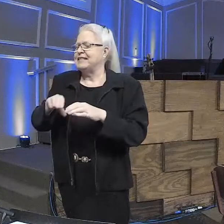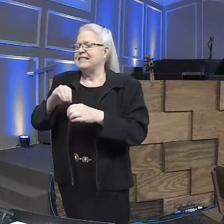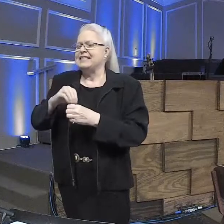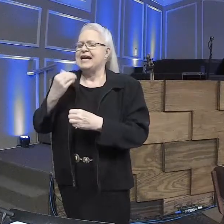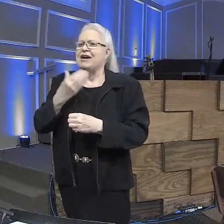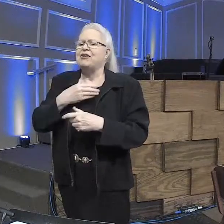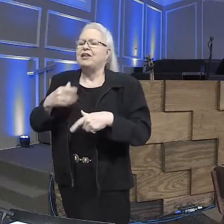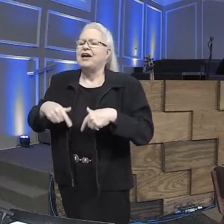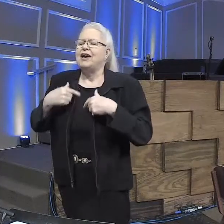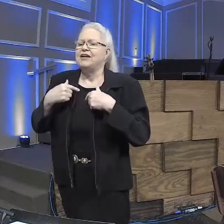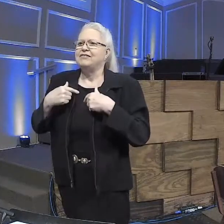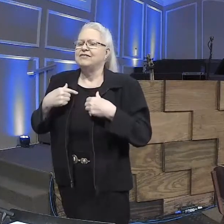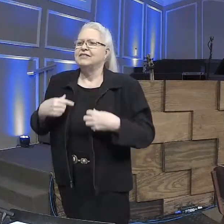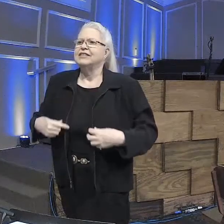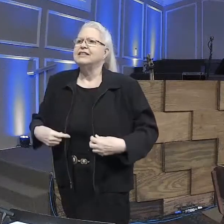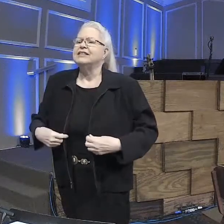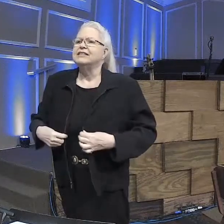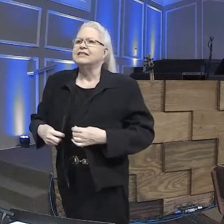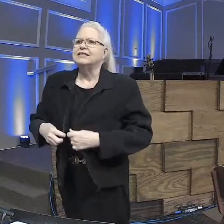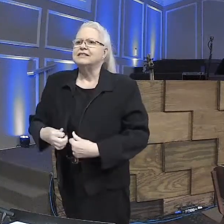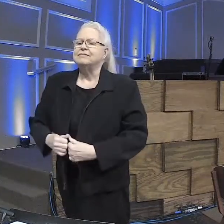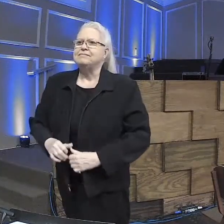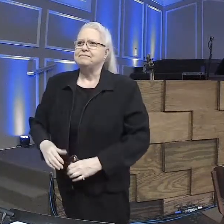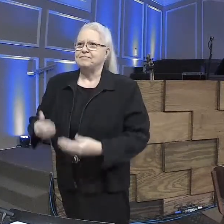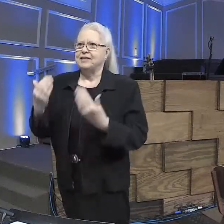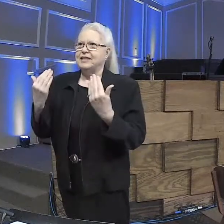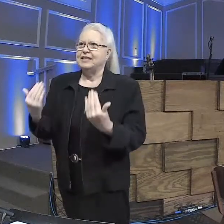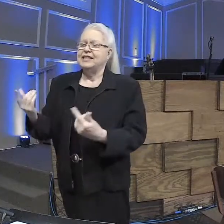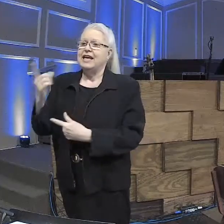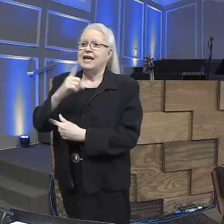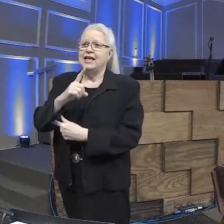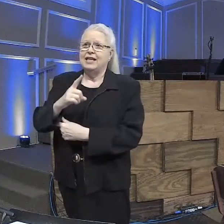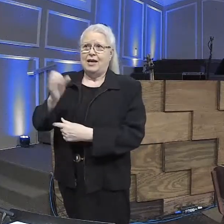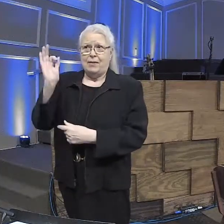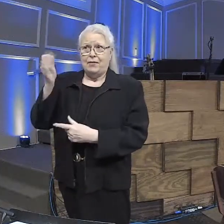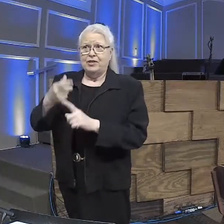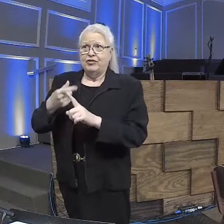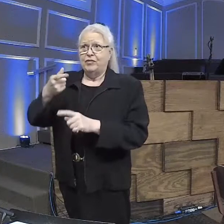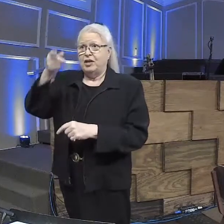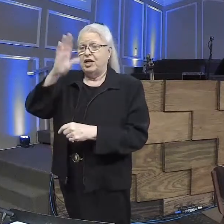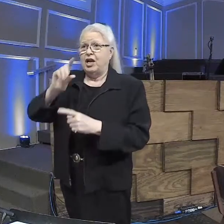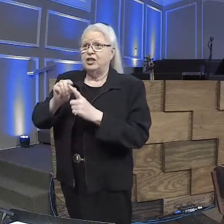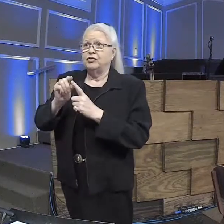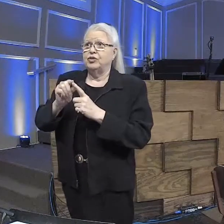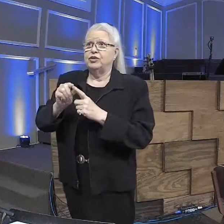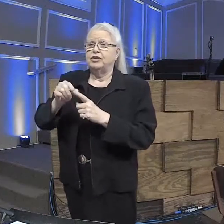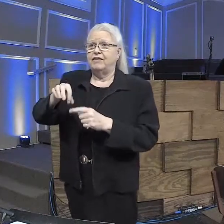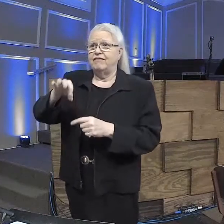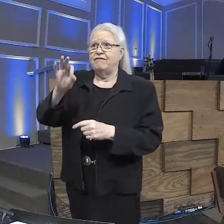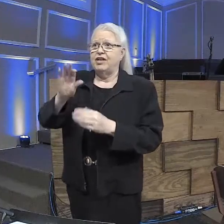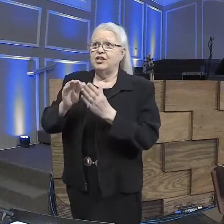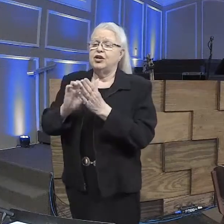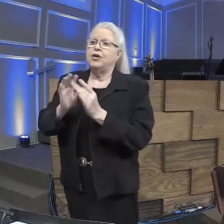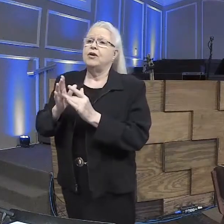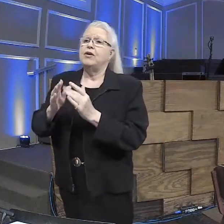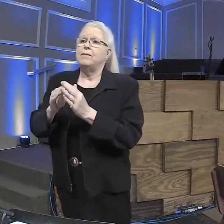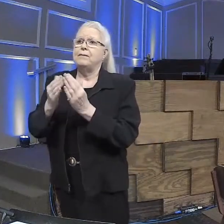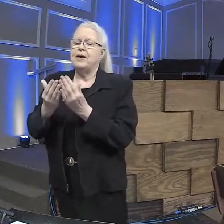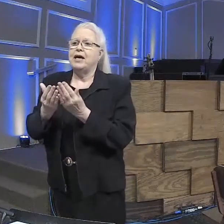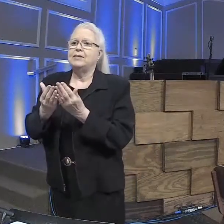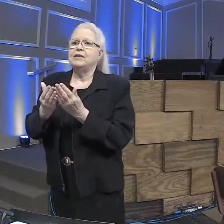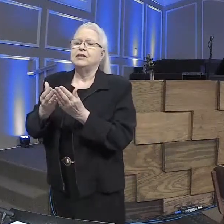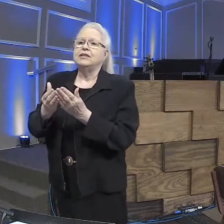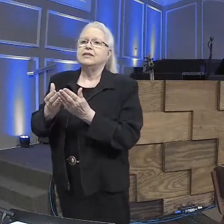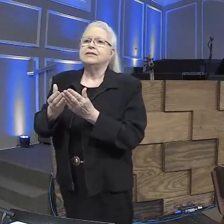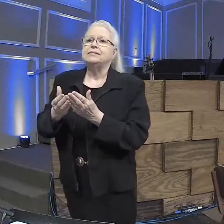for us. So today I want to preach from you from God's Word. So if you'll find your device or your Bible there and open to Colossians chapter 2, it'll be our